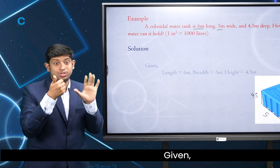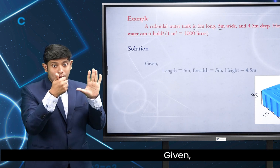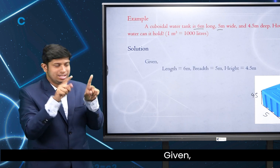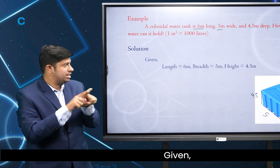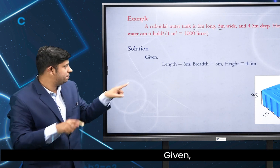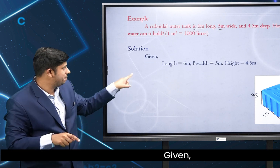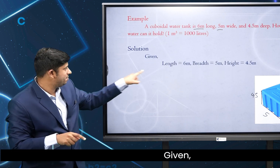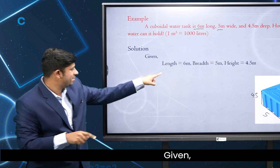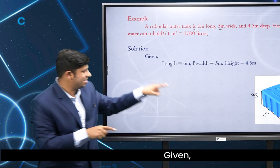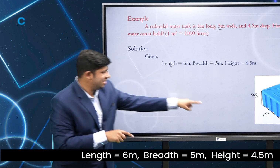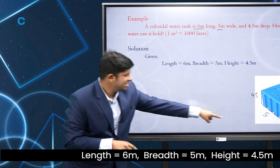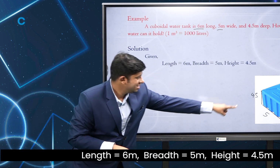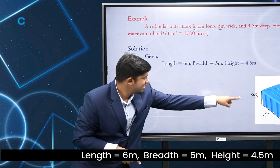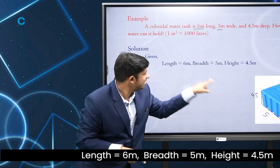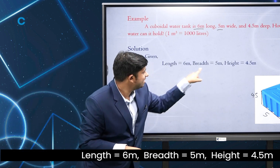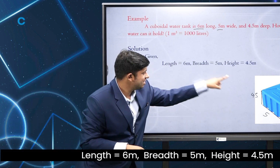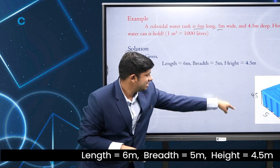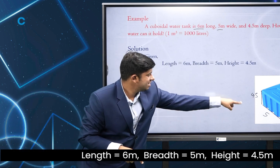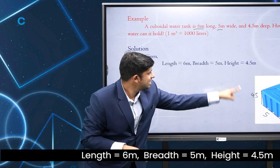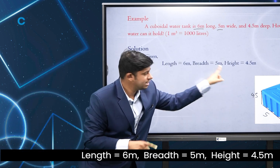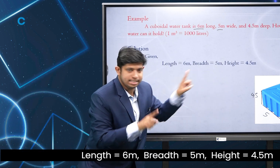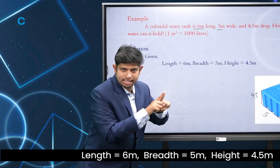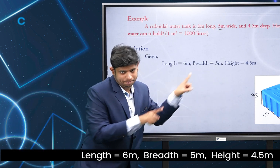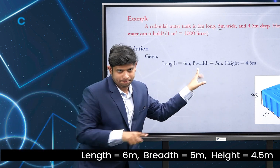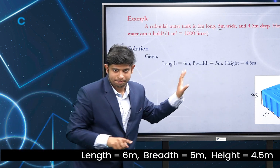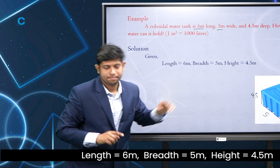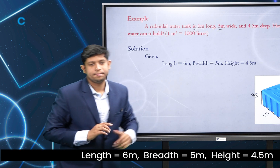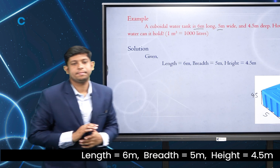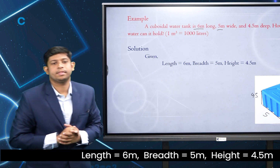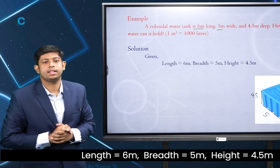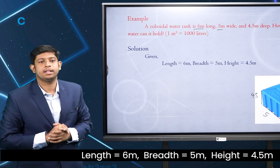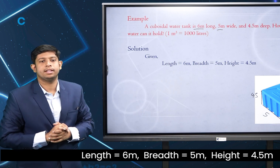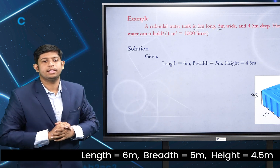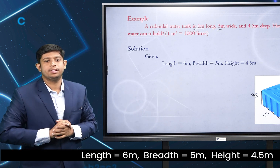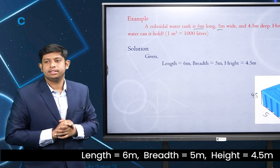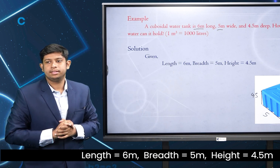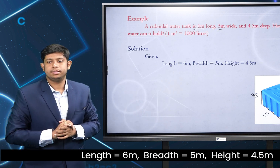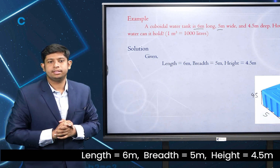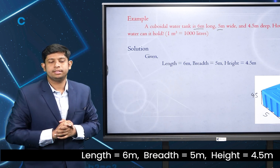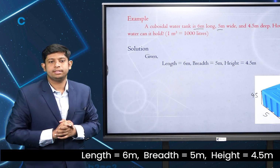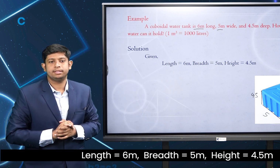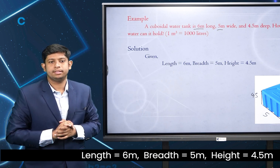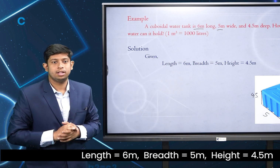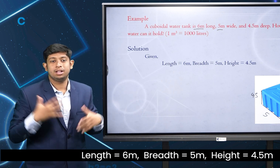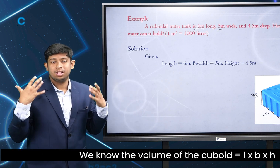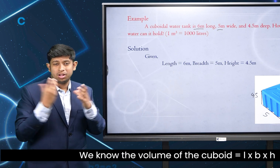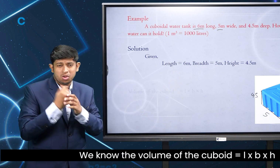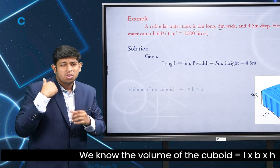Given length is equal to 6 meter, breadth is equal to 5 meter, height equal to 4.5 meter. We know that